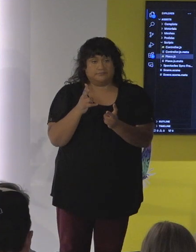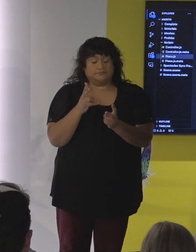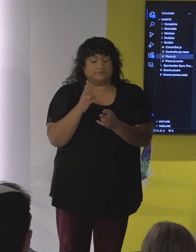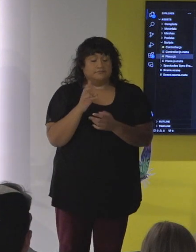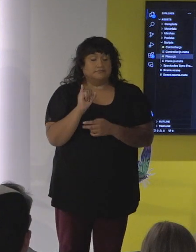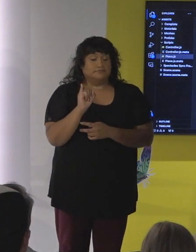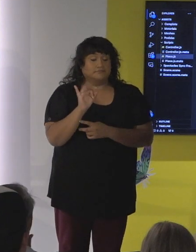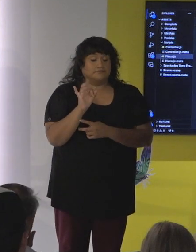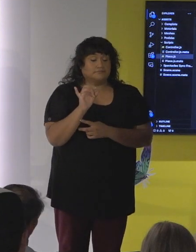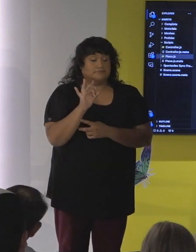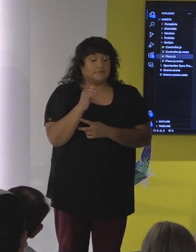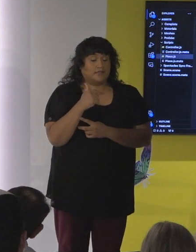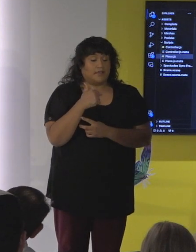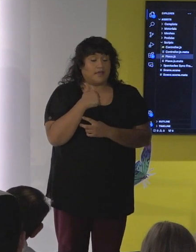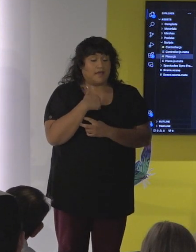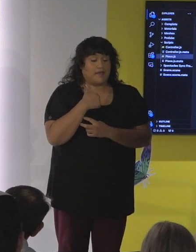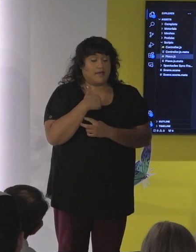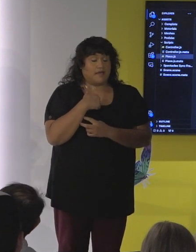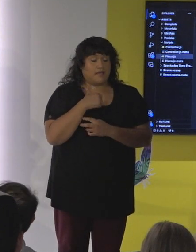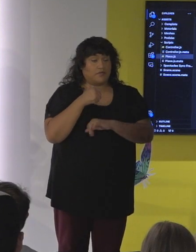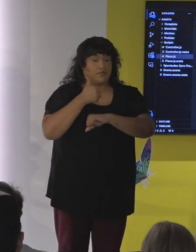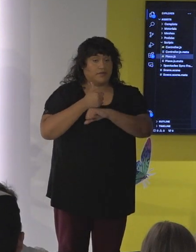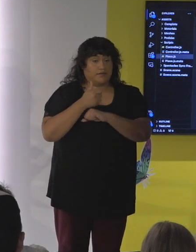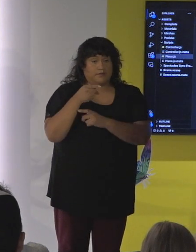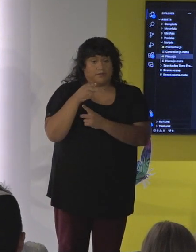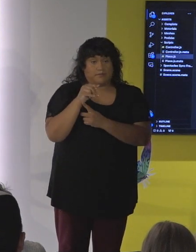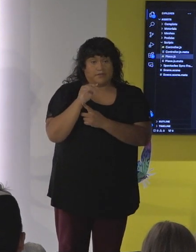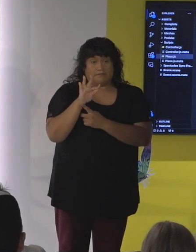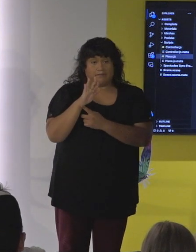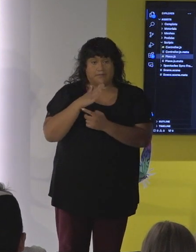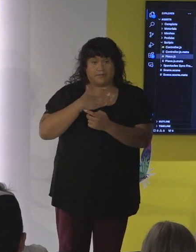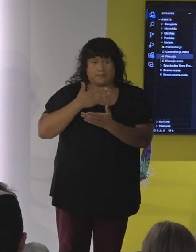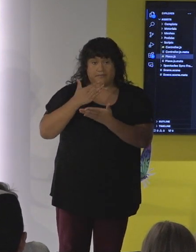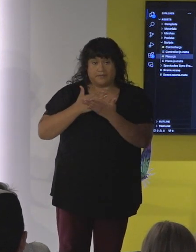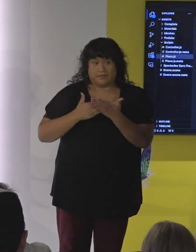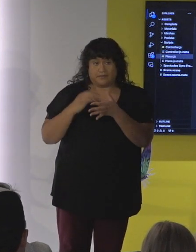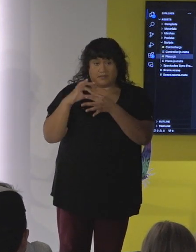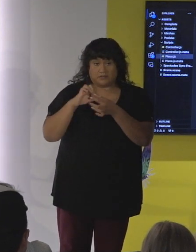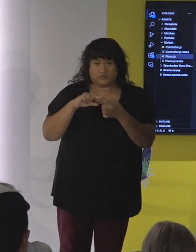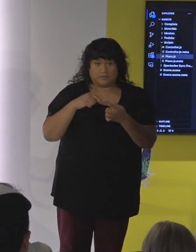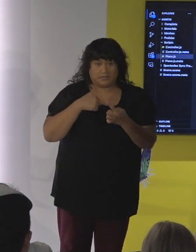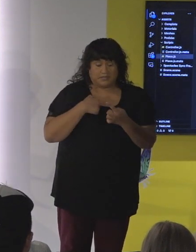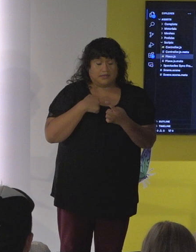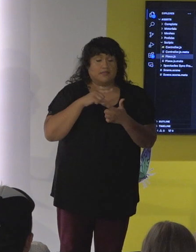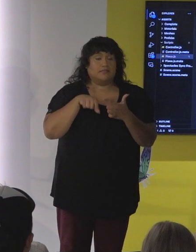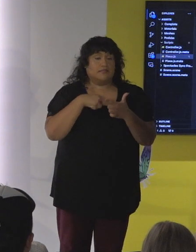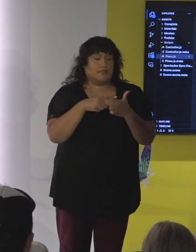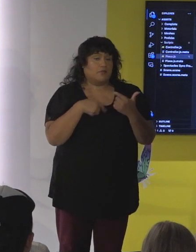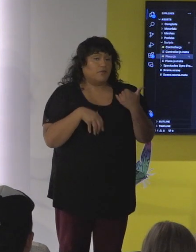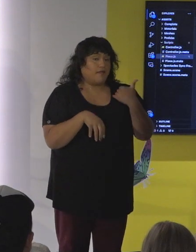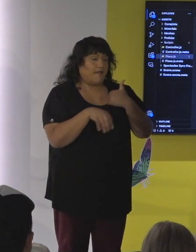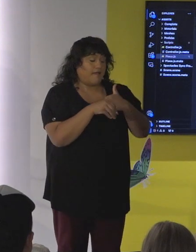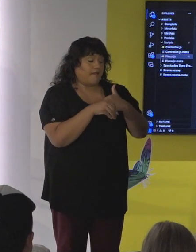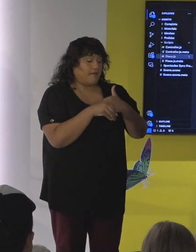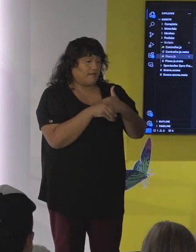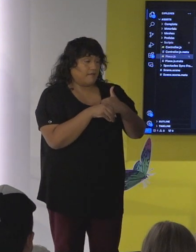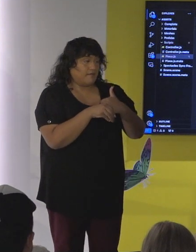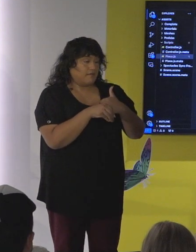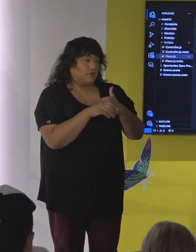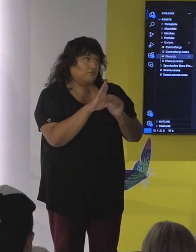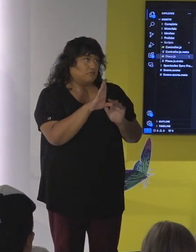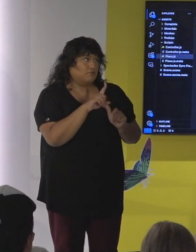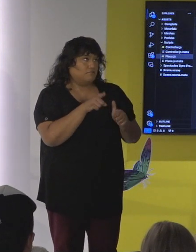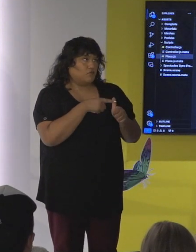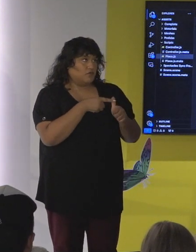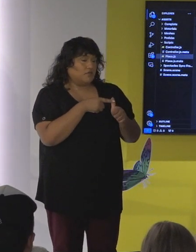so if I created the prefab, it's my piece, it belongs to me, then I'm going to add, well, first I'm going